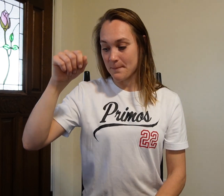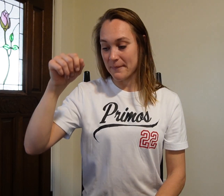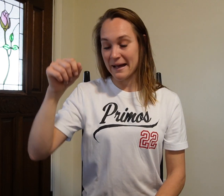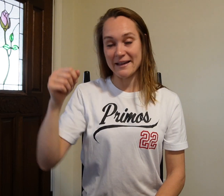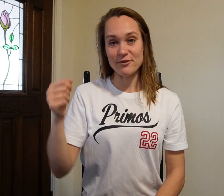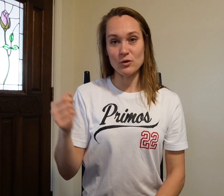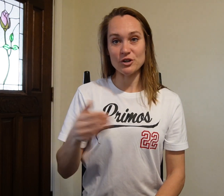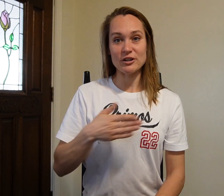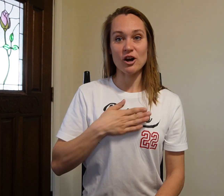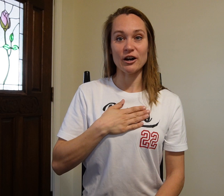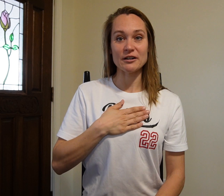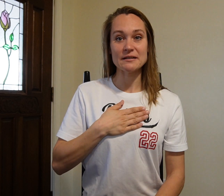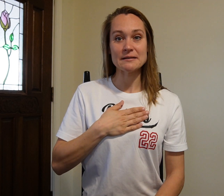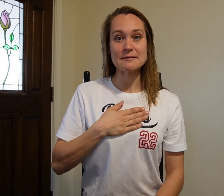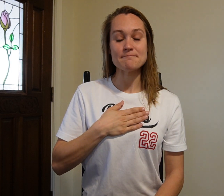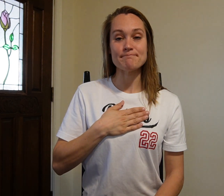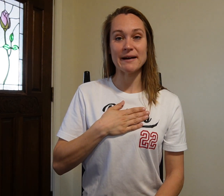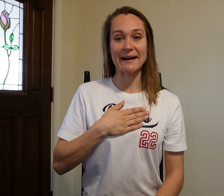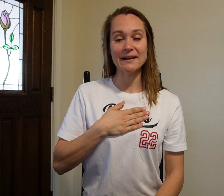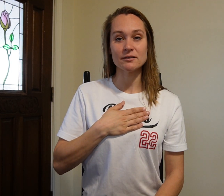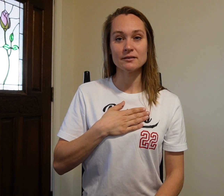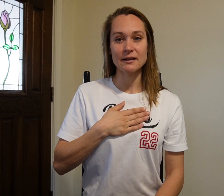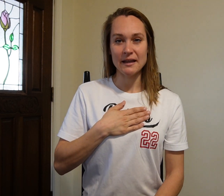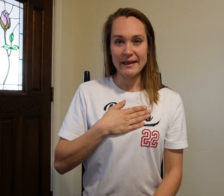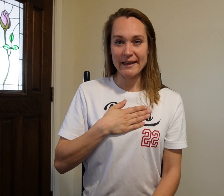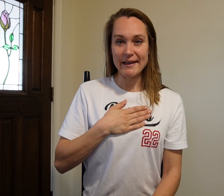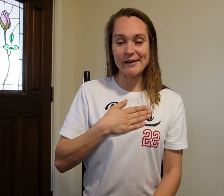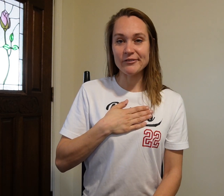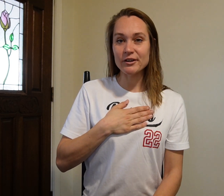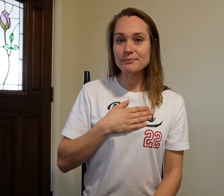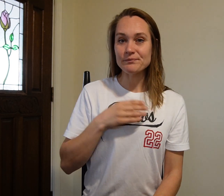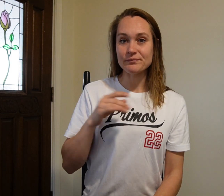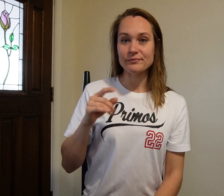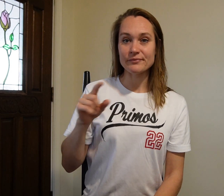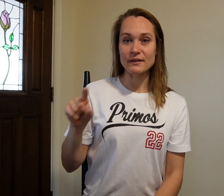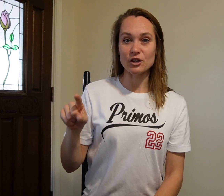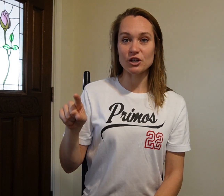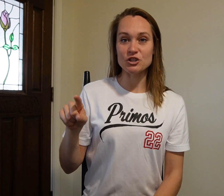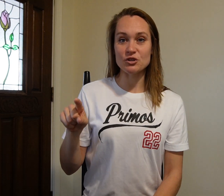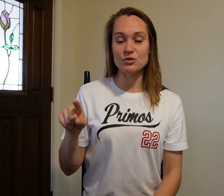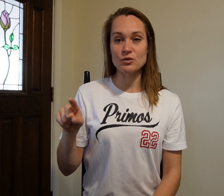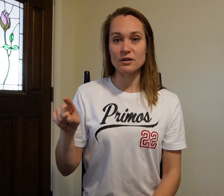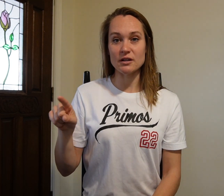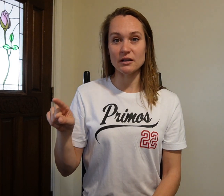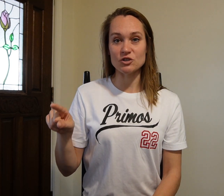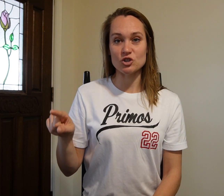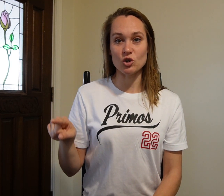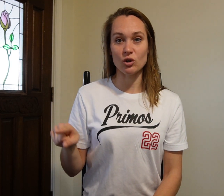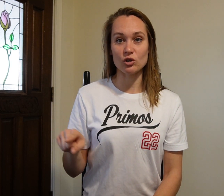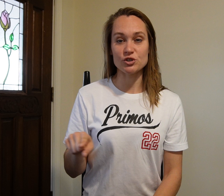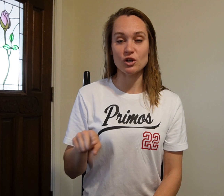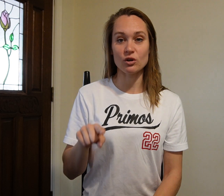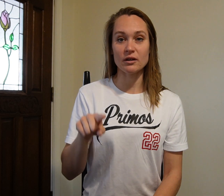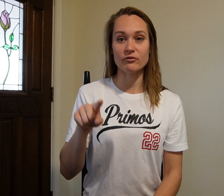My ever-wandering heart. My ever, you're going to do, just draw a little circle in front of